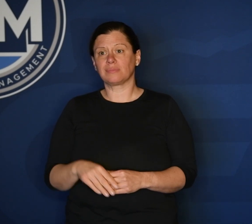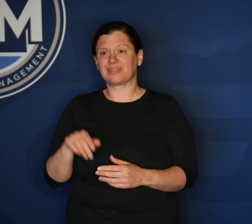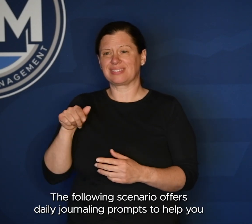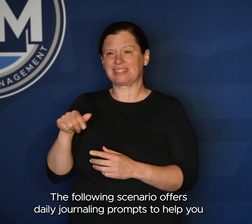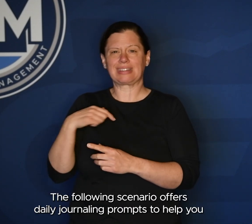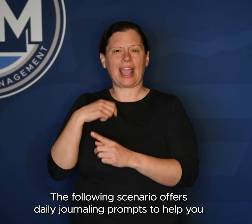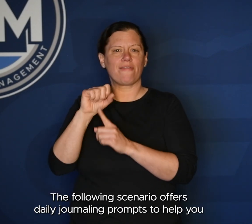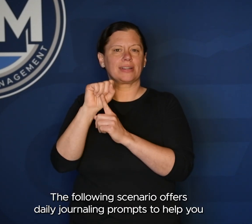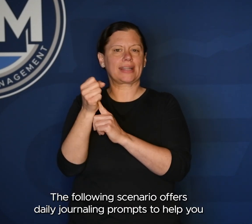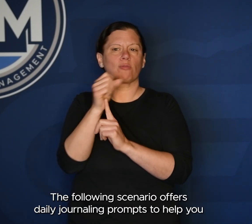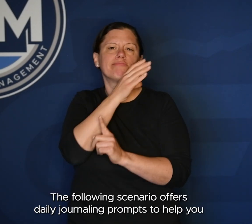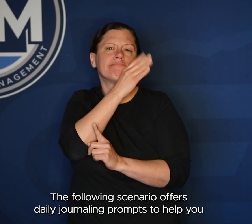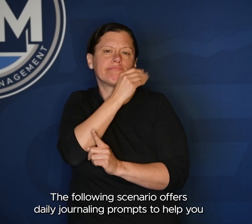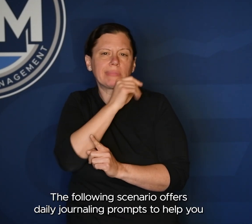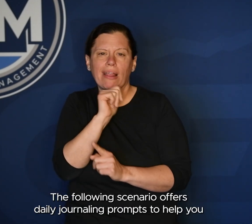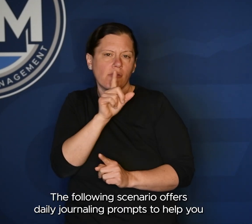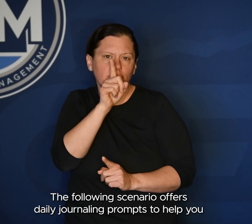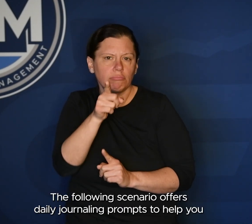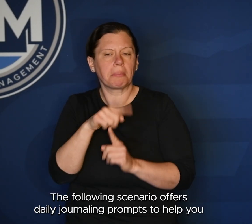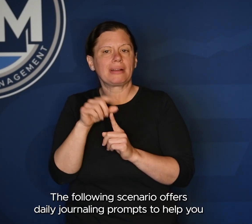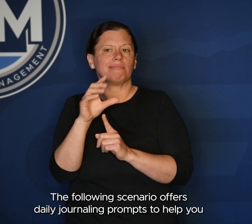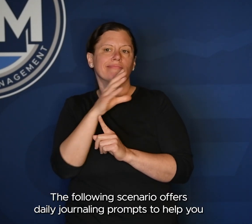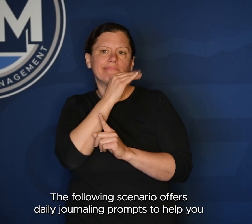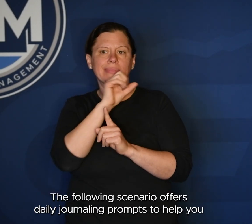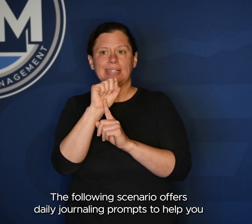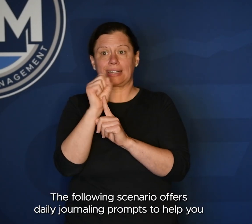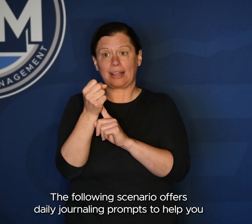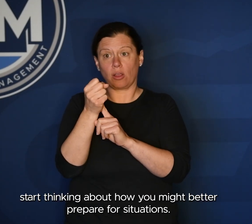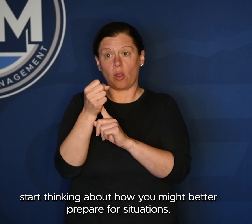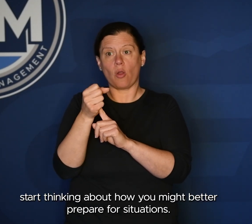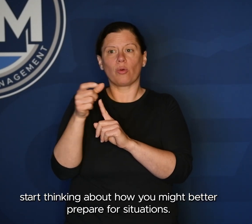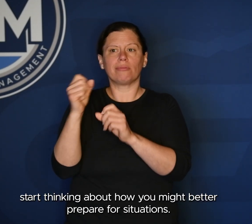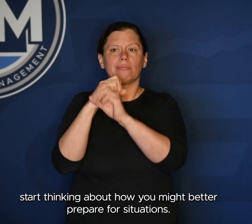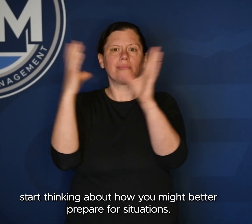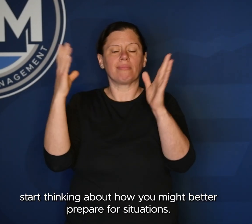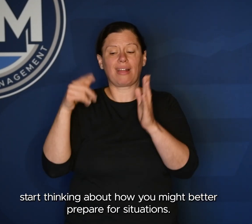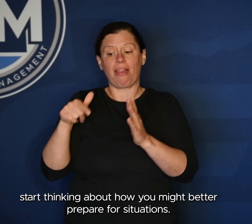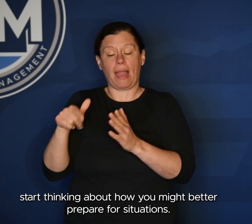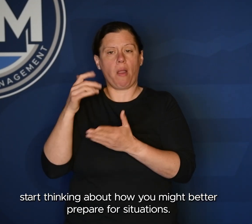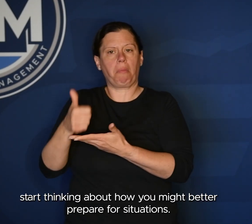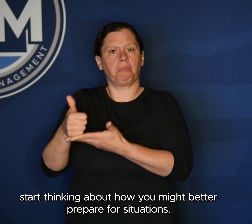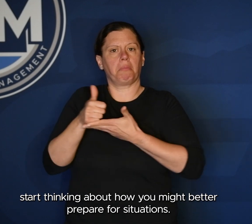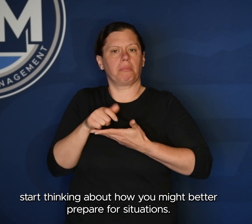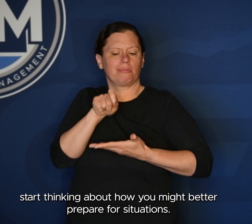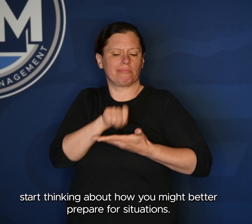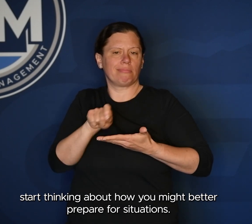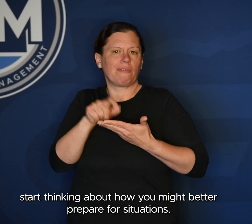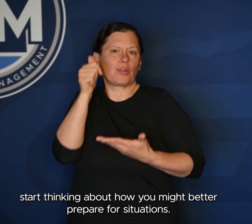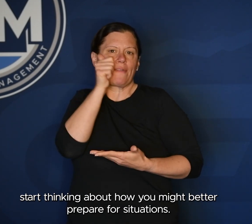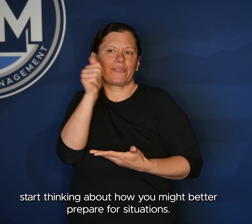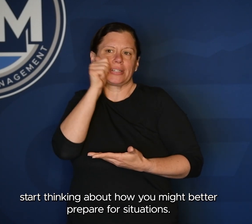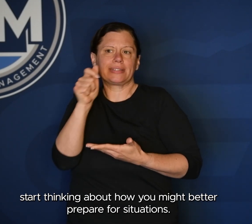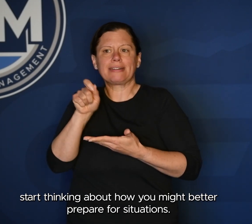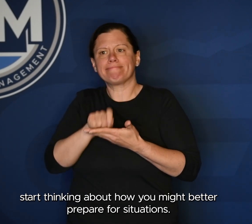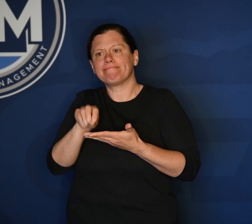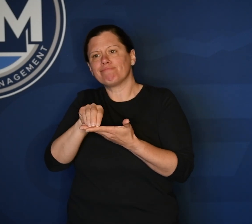The following scenario offers daily journaling prompts to help you start thinking about how you might better prepare for situations.